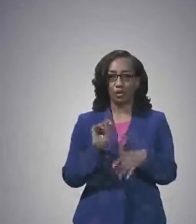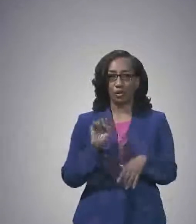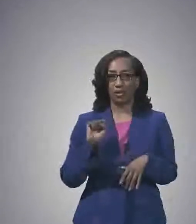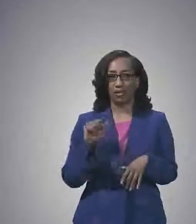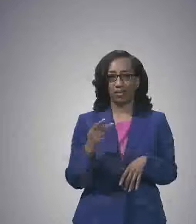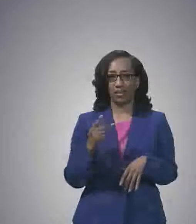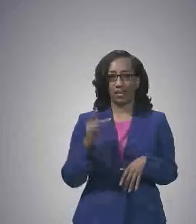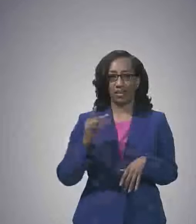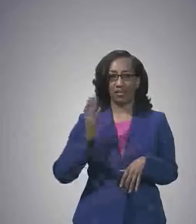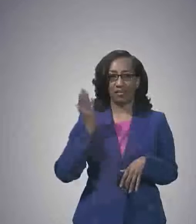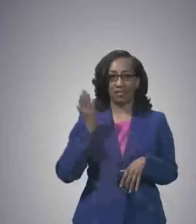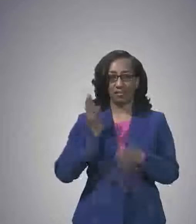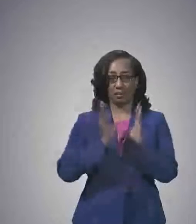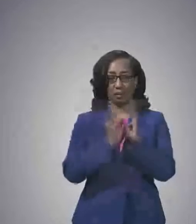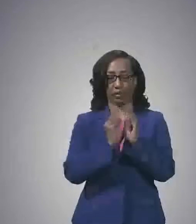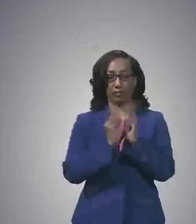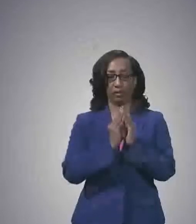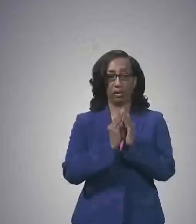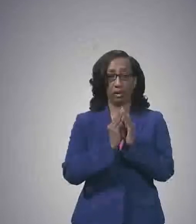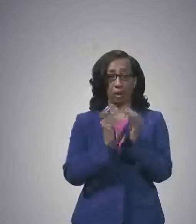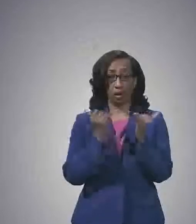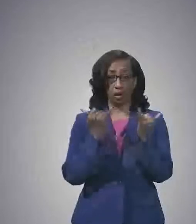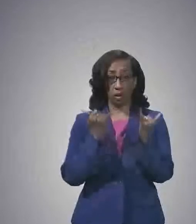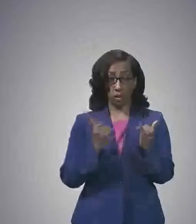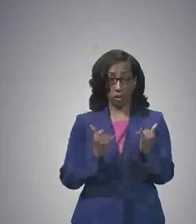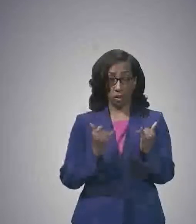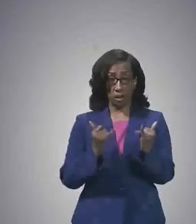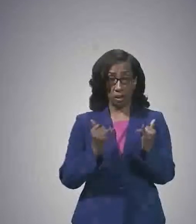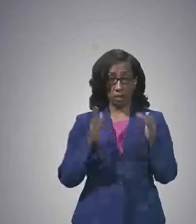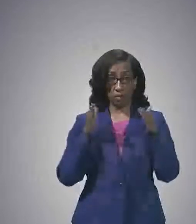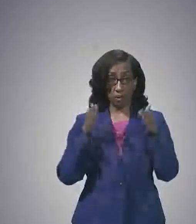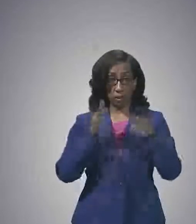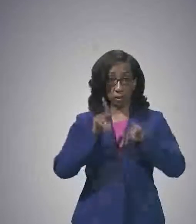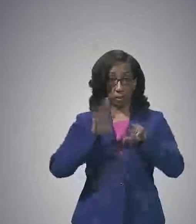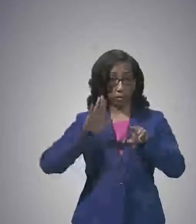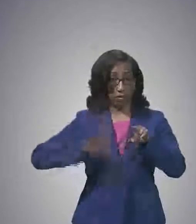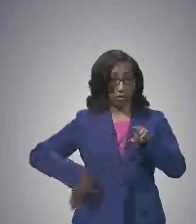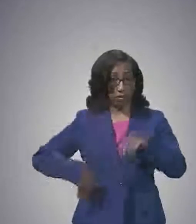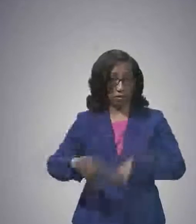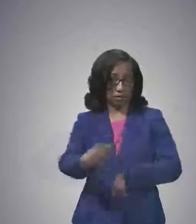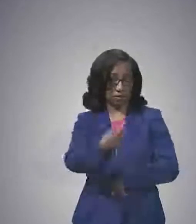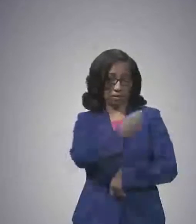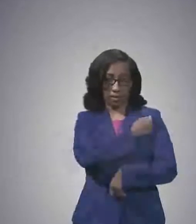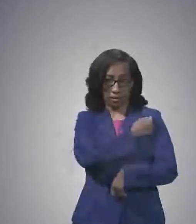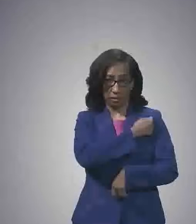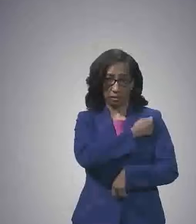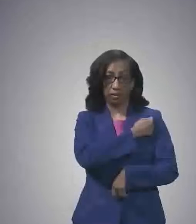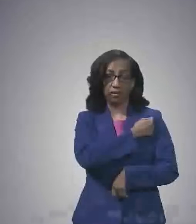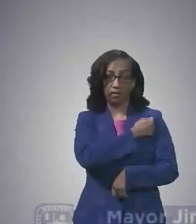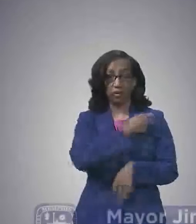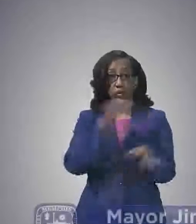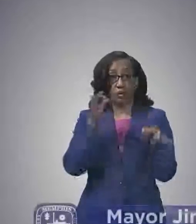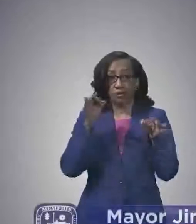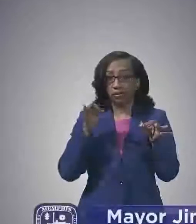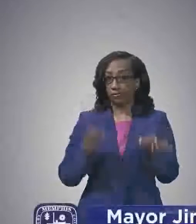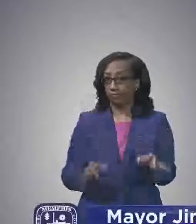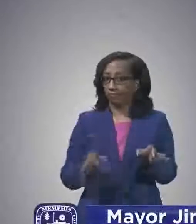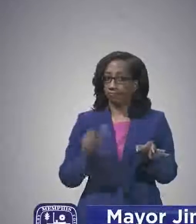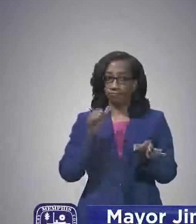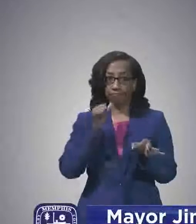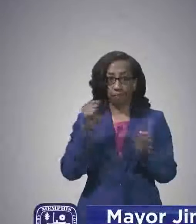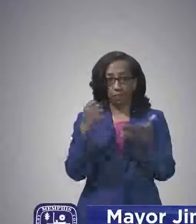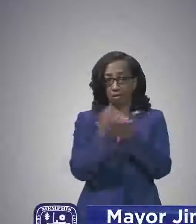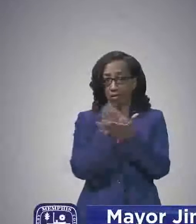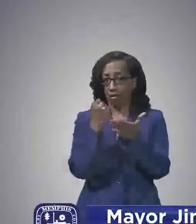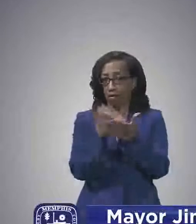I want to talk initially to those folks who are unvaccinated, who have chosen not to take advantage of the